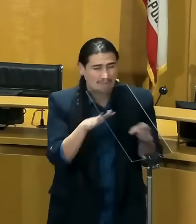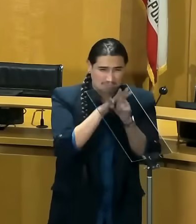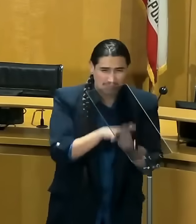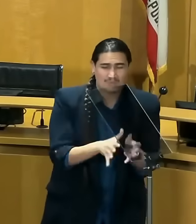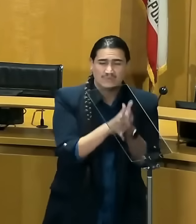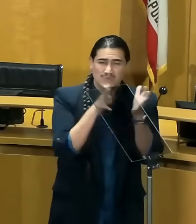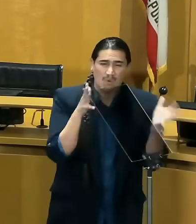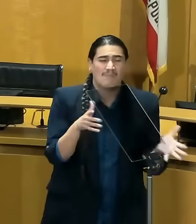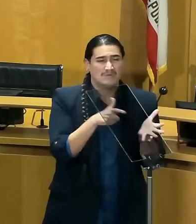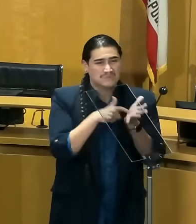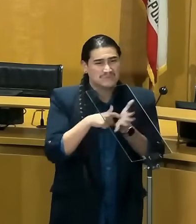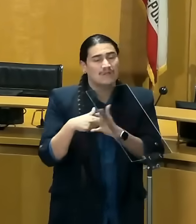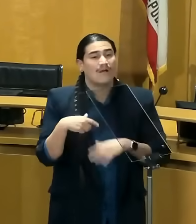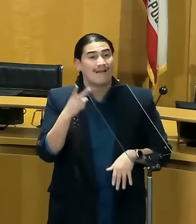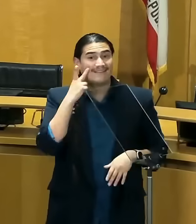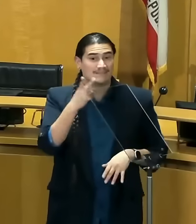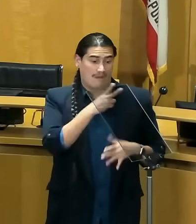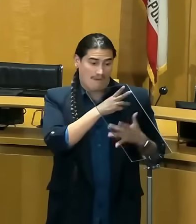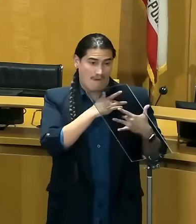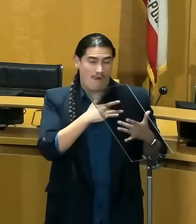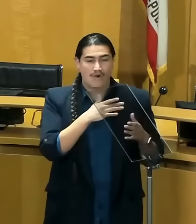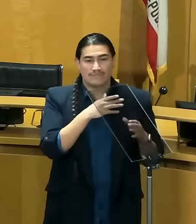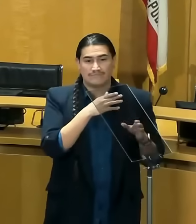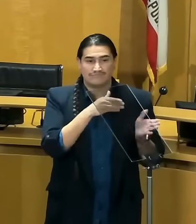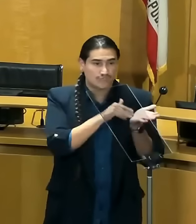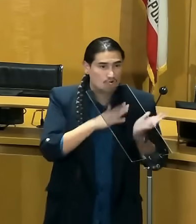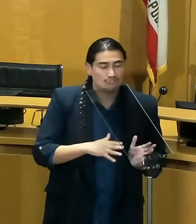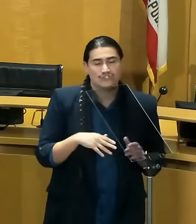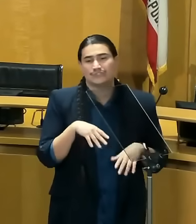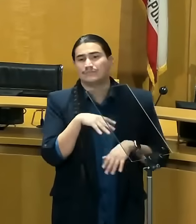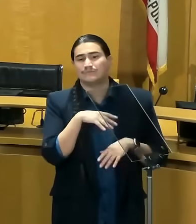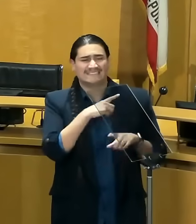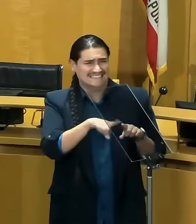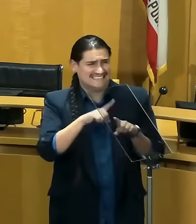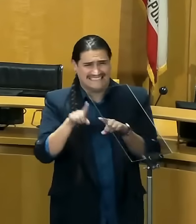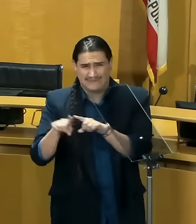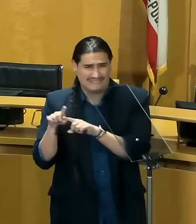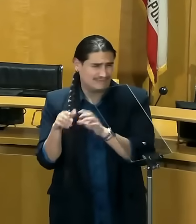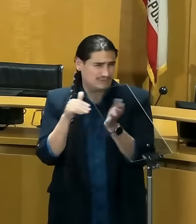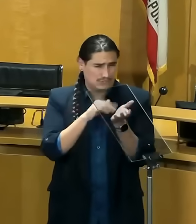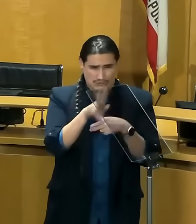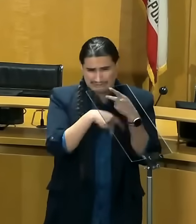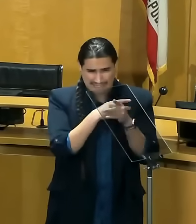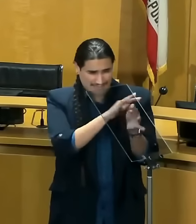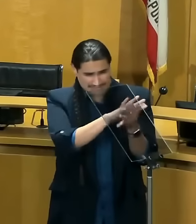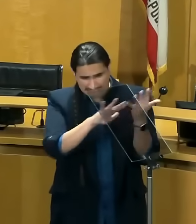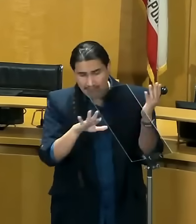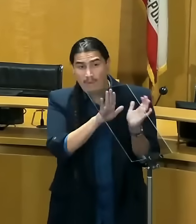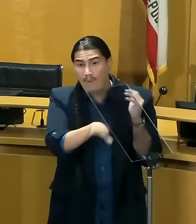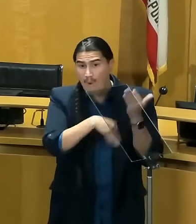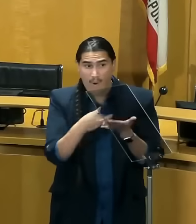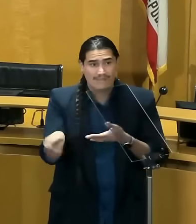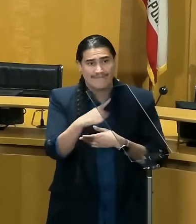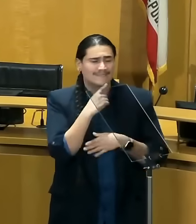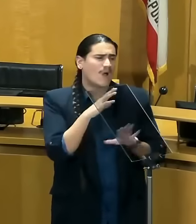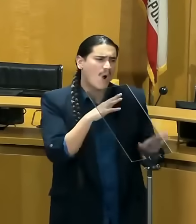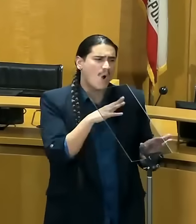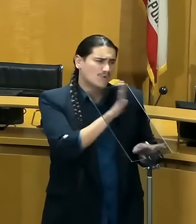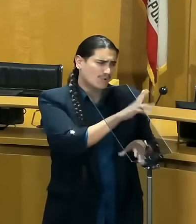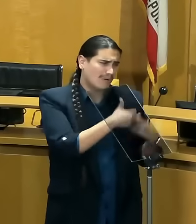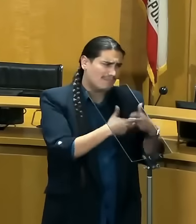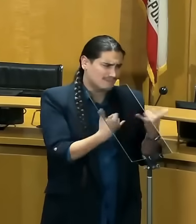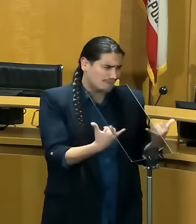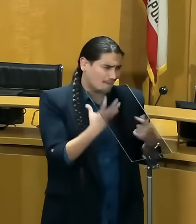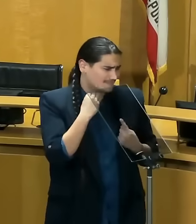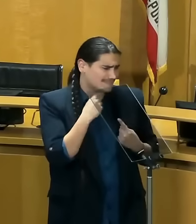I saw cardiologists, pulmonologists, internists, you name it. Everyone says it's stress.